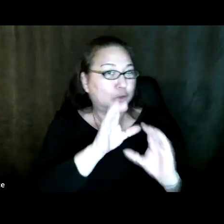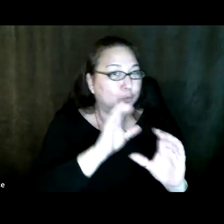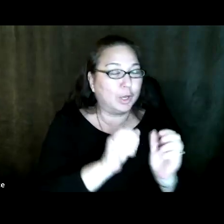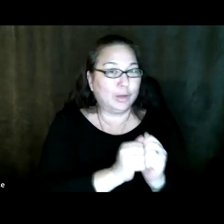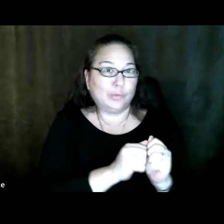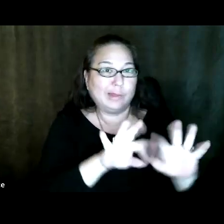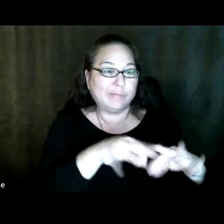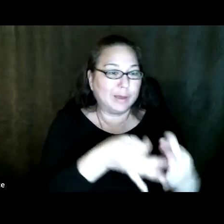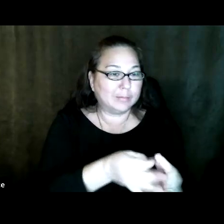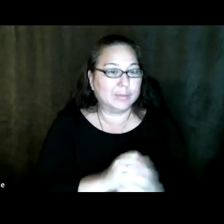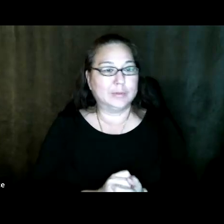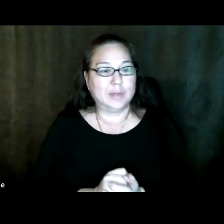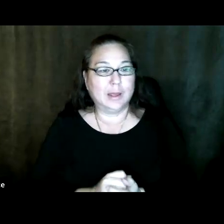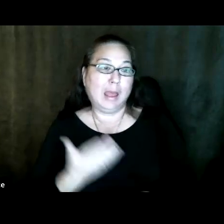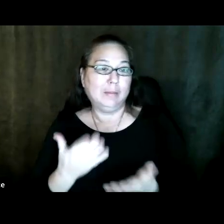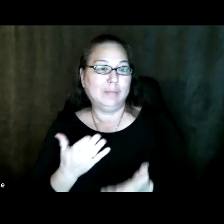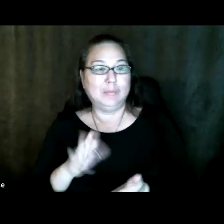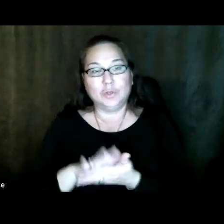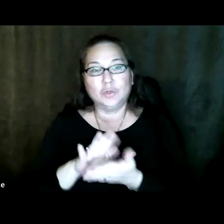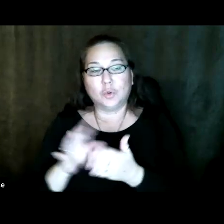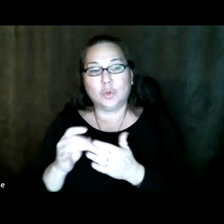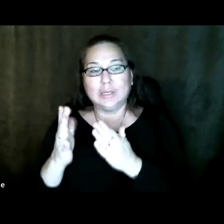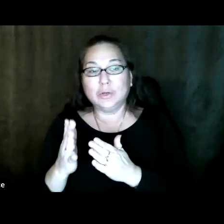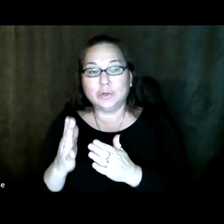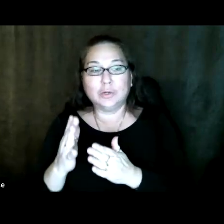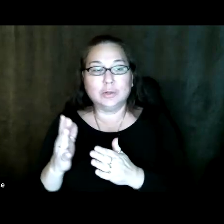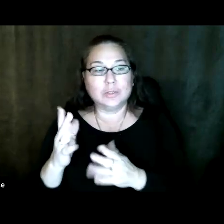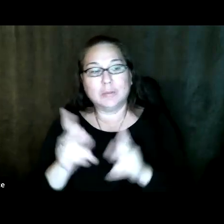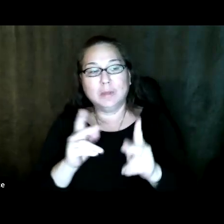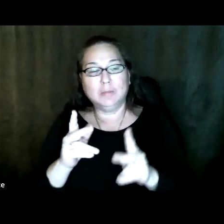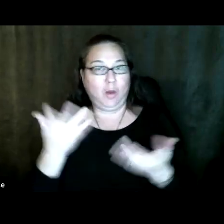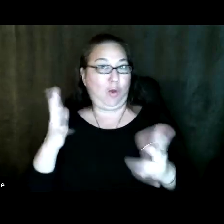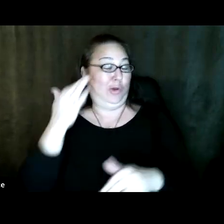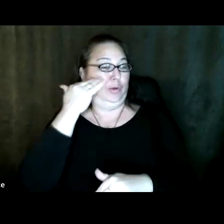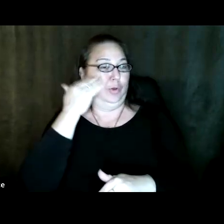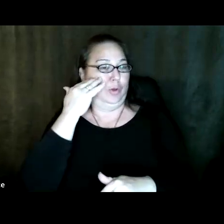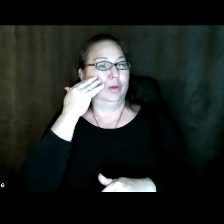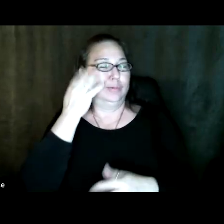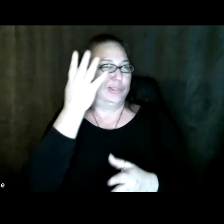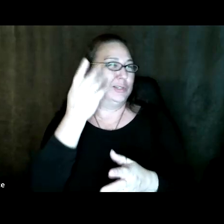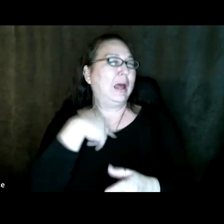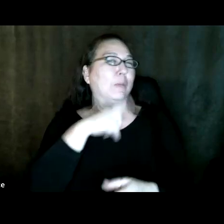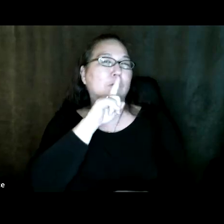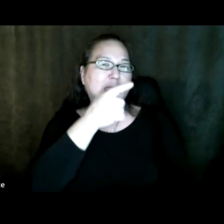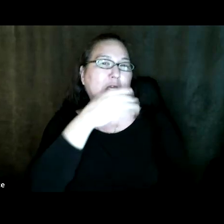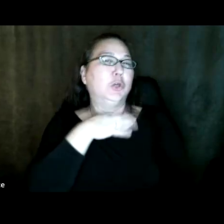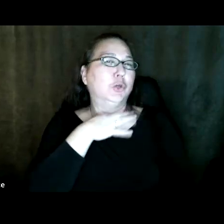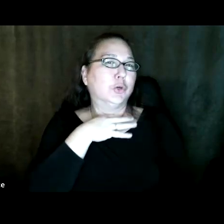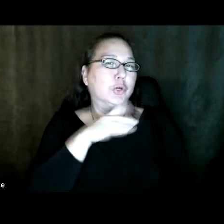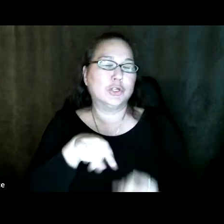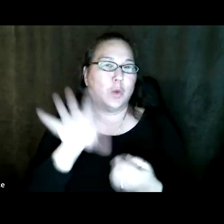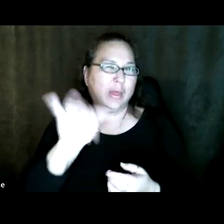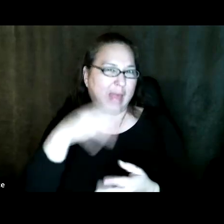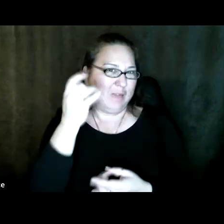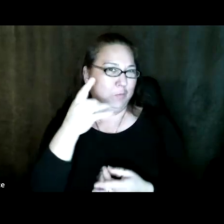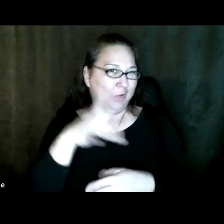folks, are already aware, but just interested to learn more about that when that information becomes available. But just wanted to give them, a shout